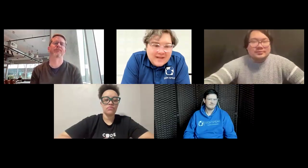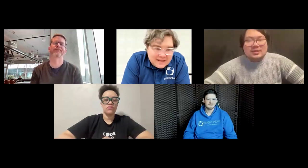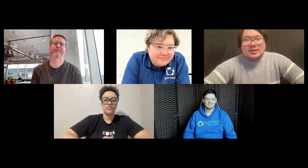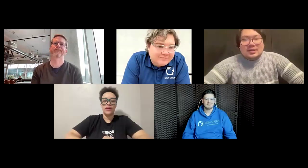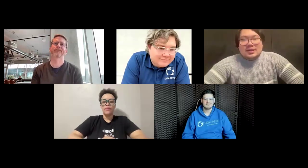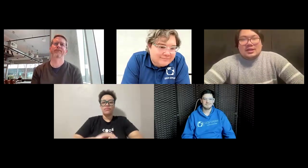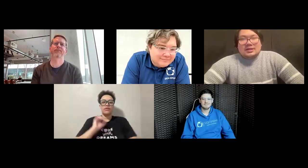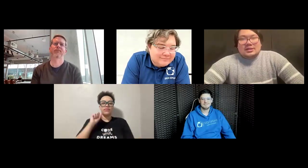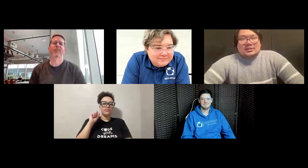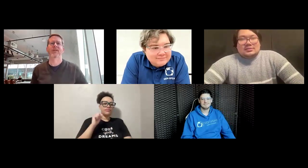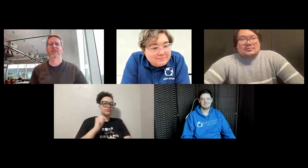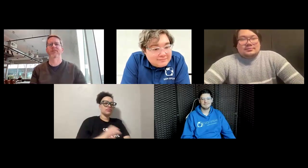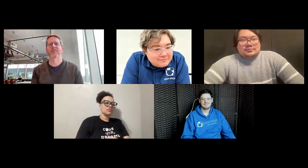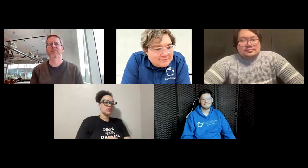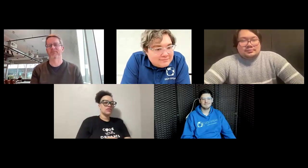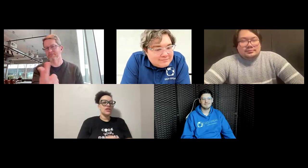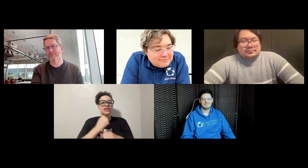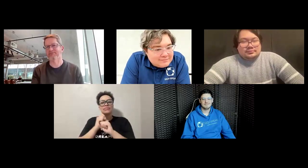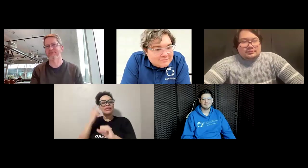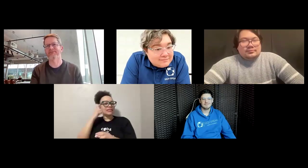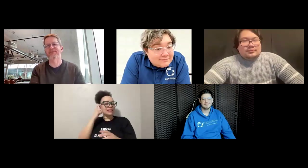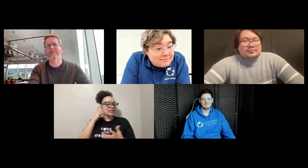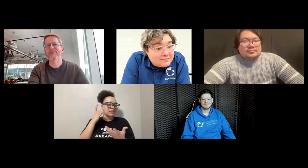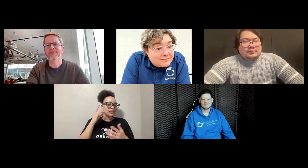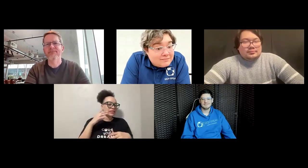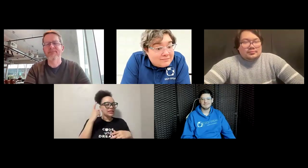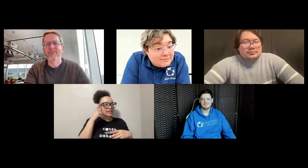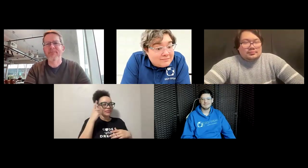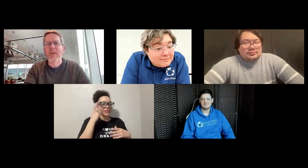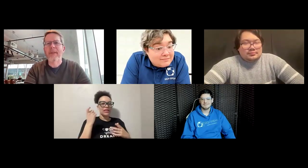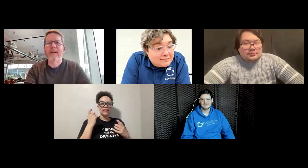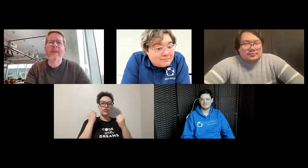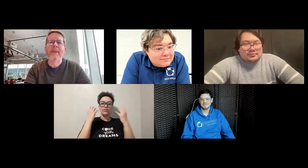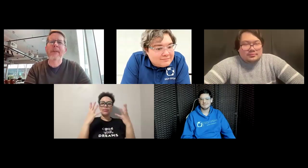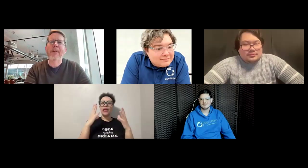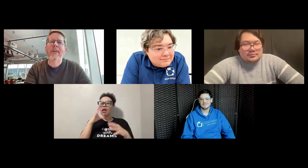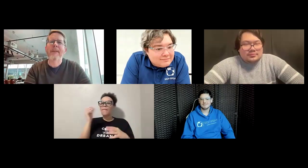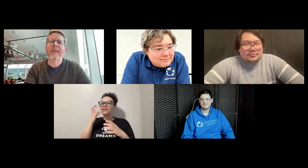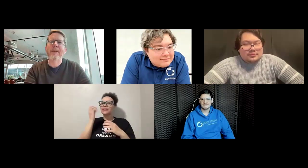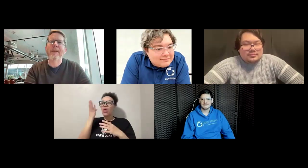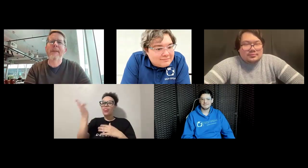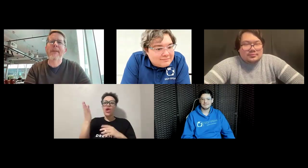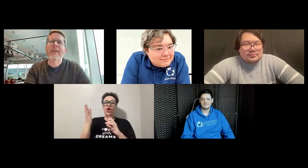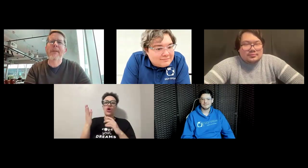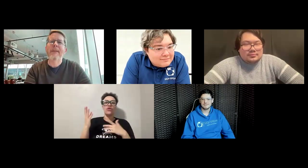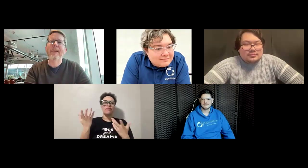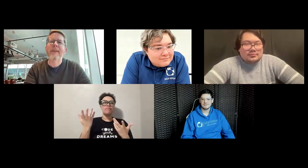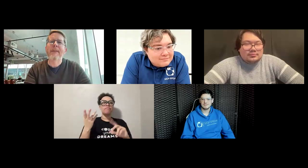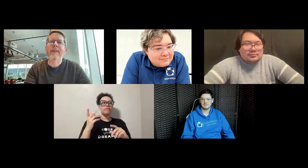is, legally. So there's an ethical and a legal component to that. Yeah, Destiny here again. That makes sense. A lot of things